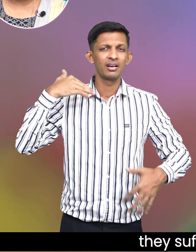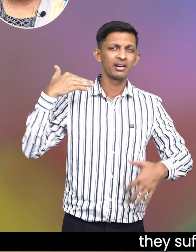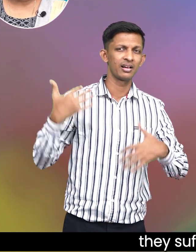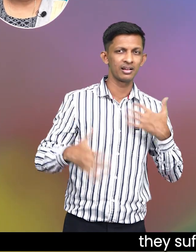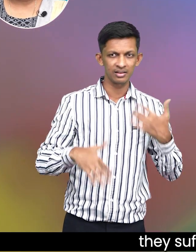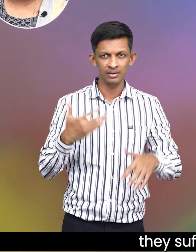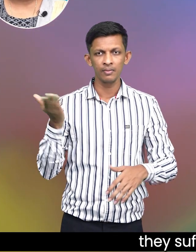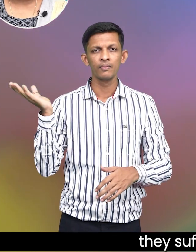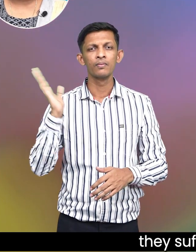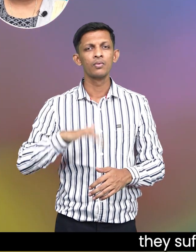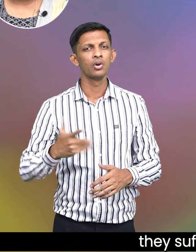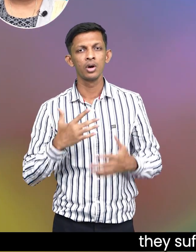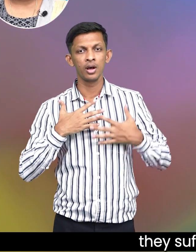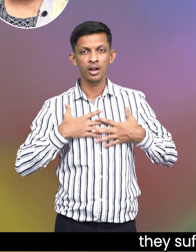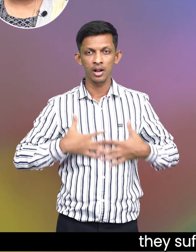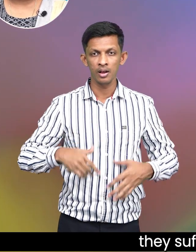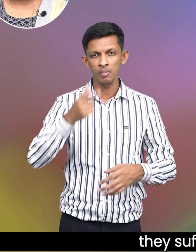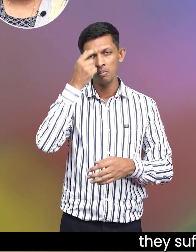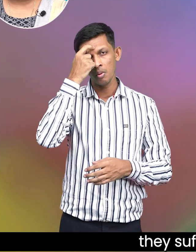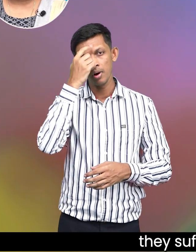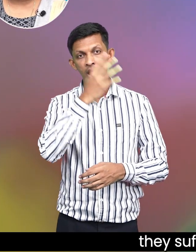from health problems